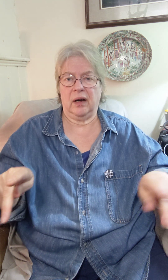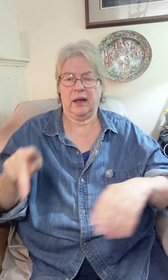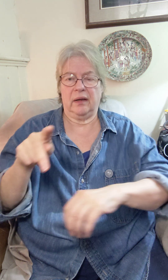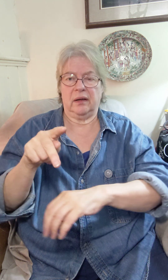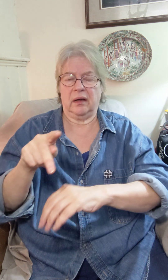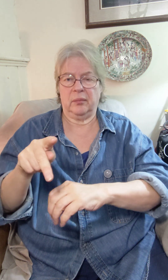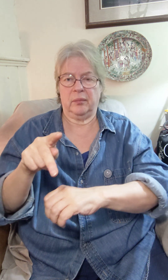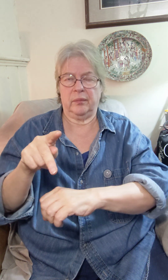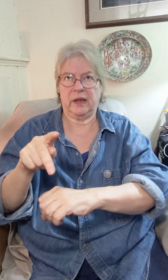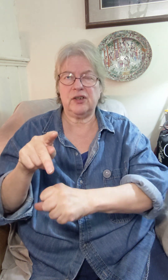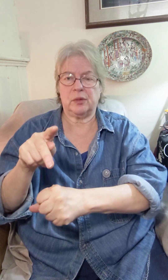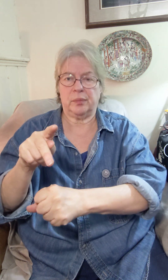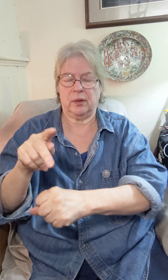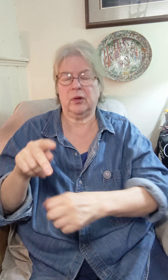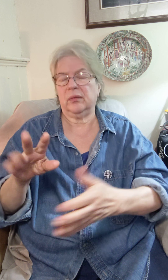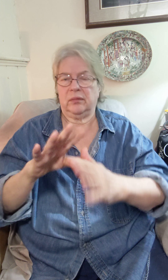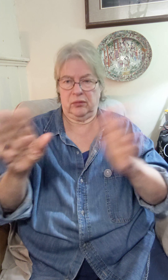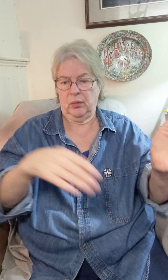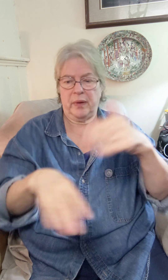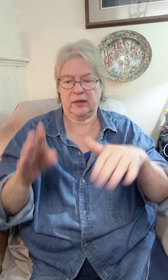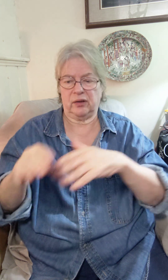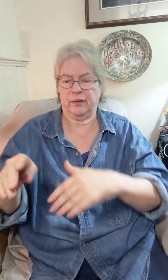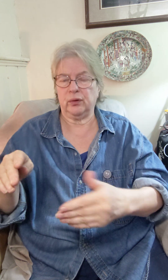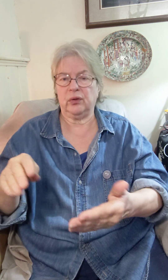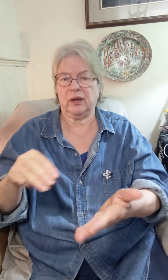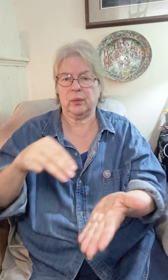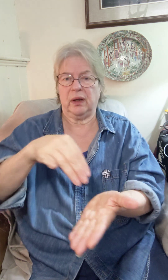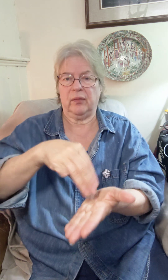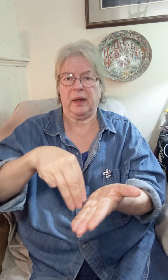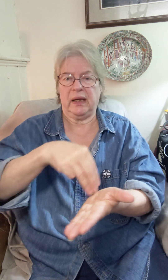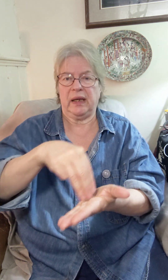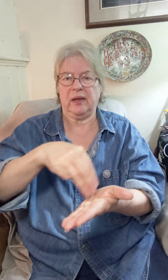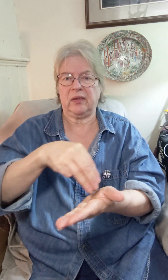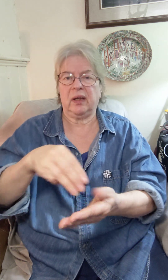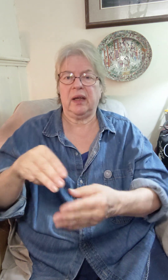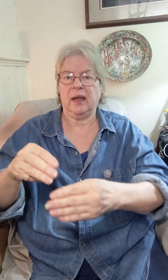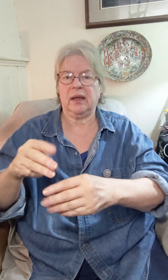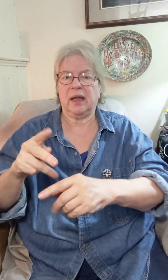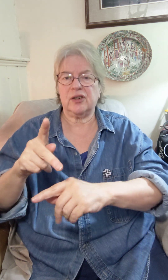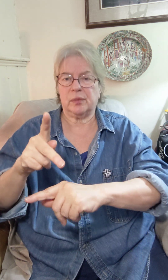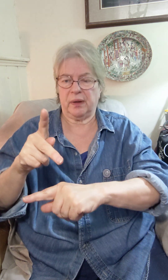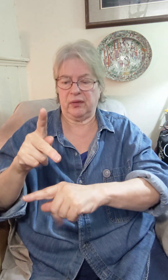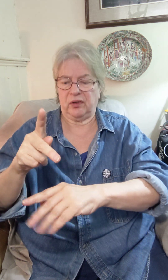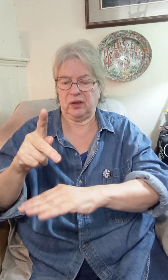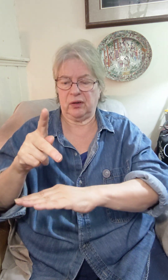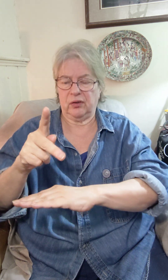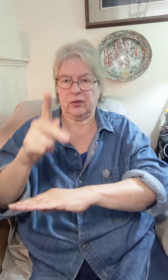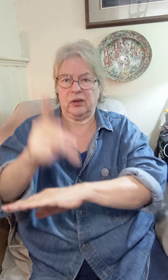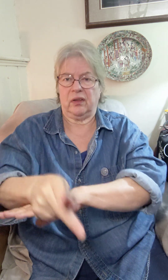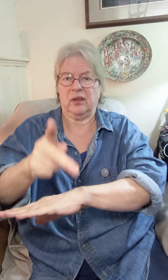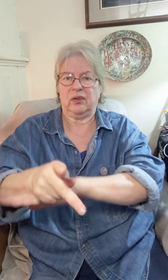And ketchup, go back to the food thing, we have mayonnaise. Ketchup I've seen also done this